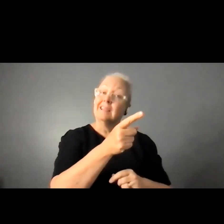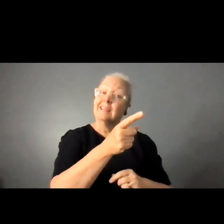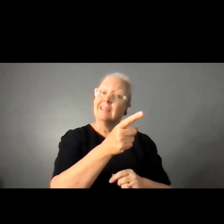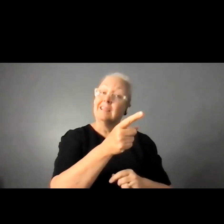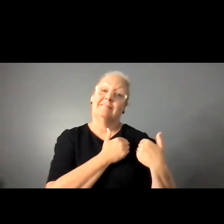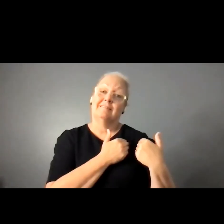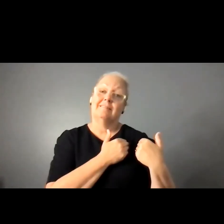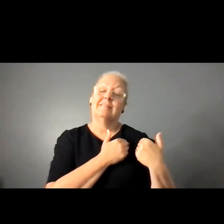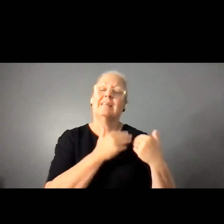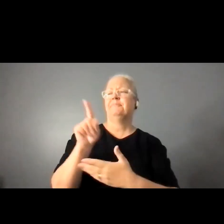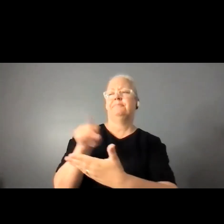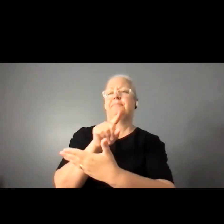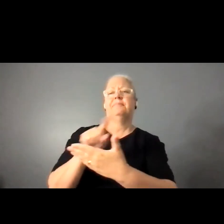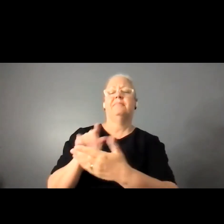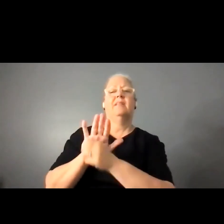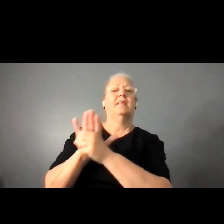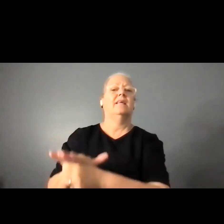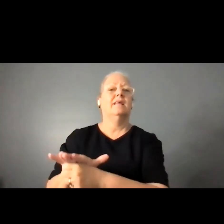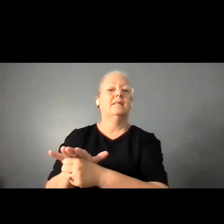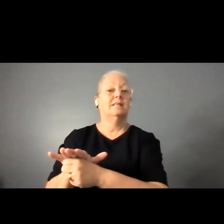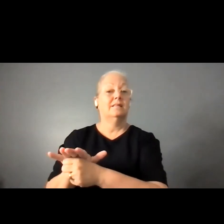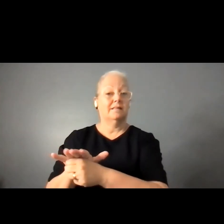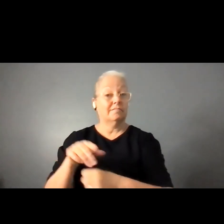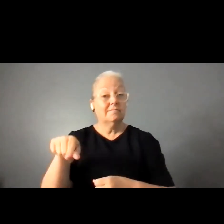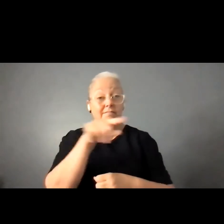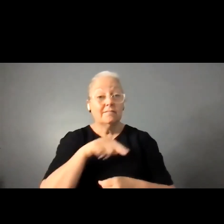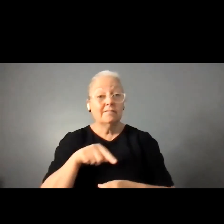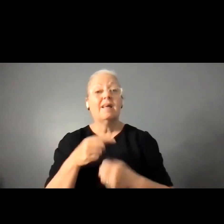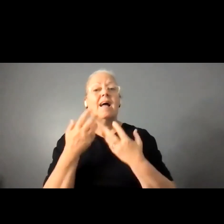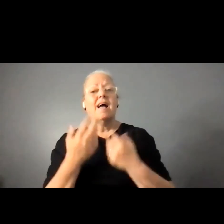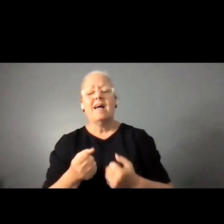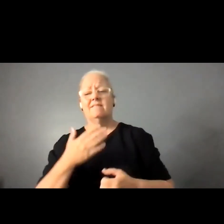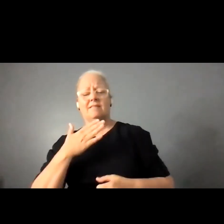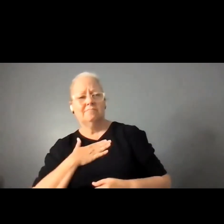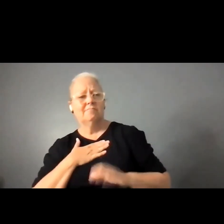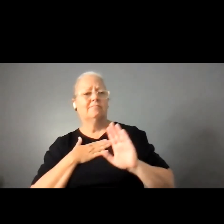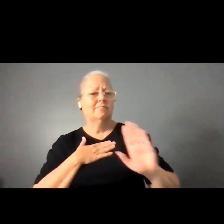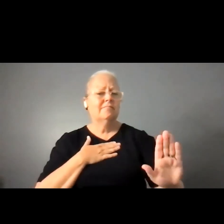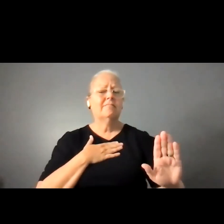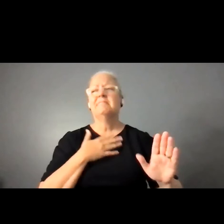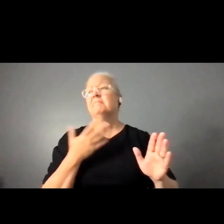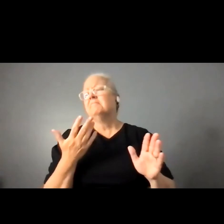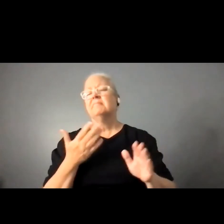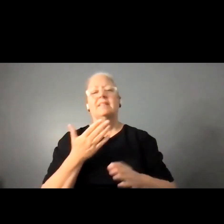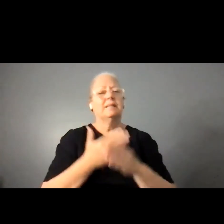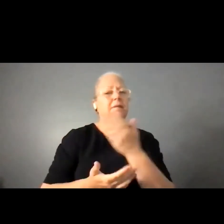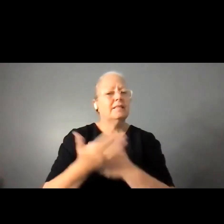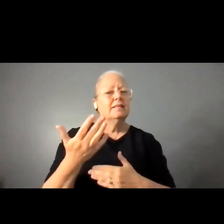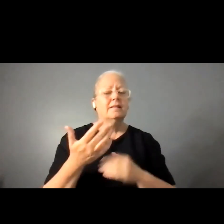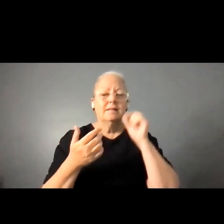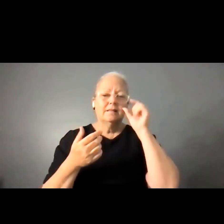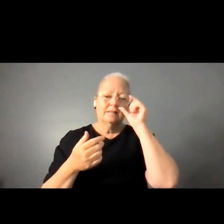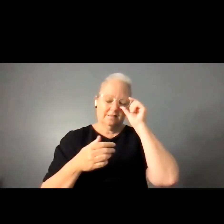regards to the way they discriminate us or visited. It's true that we all have a medical condition. I have have